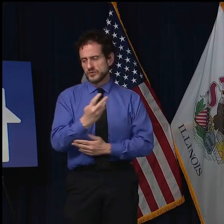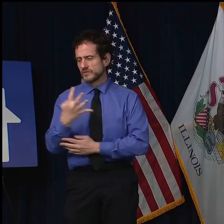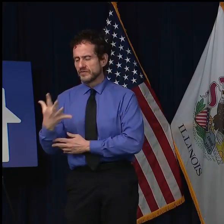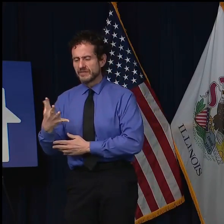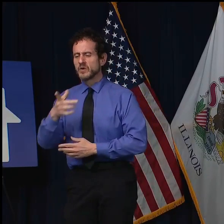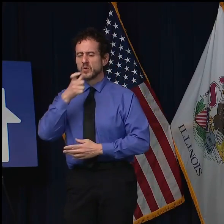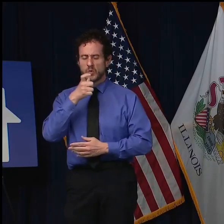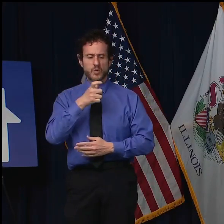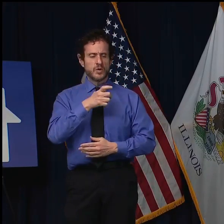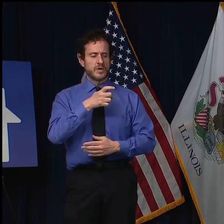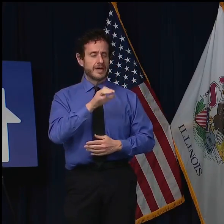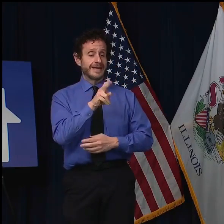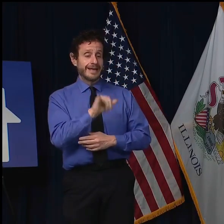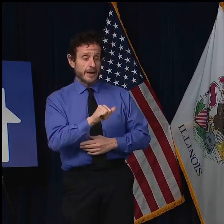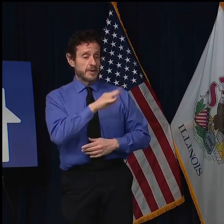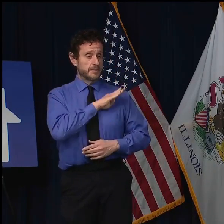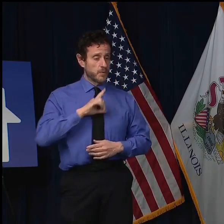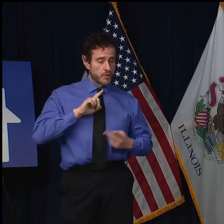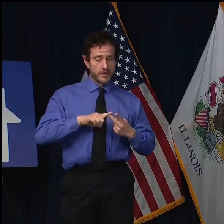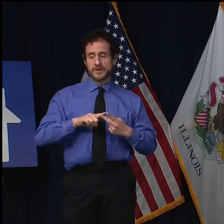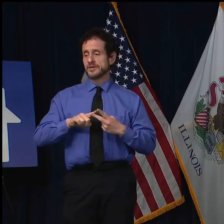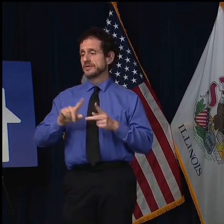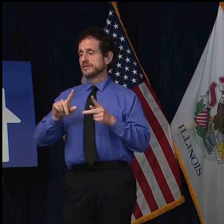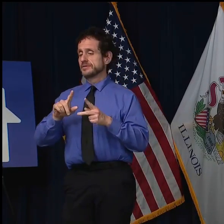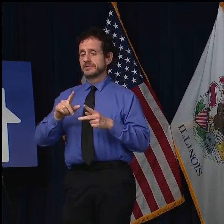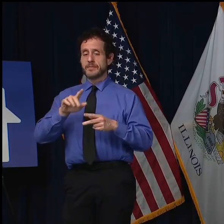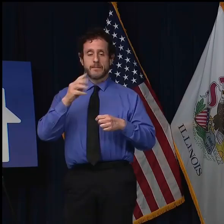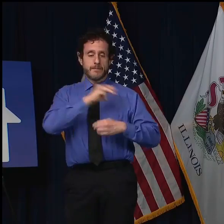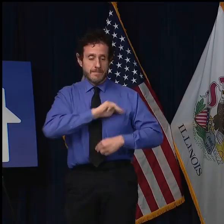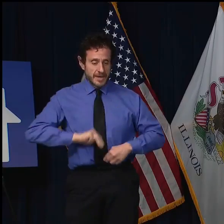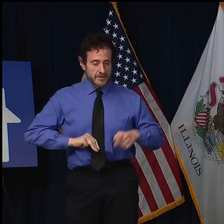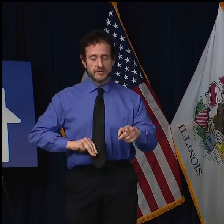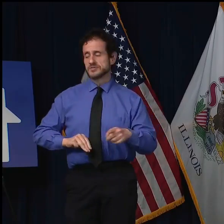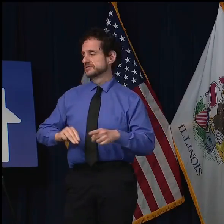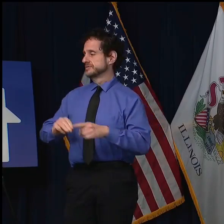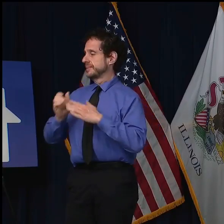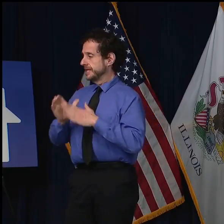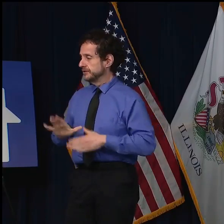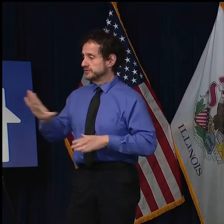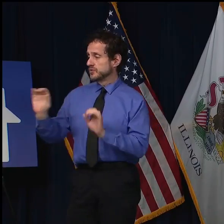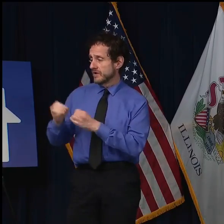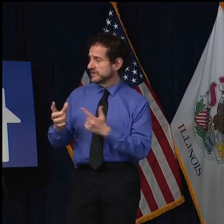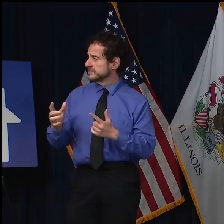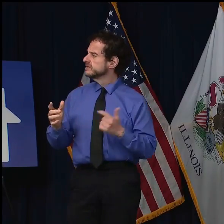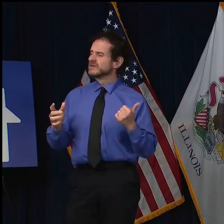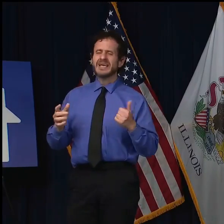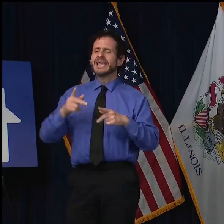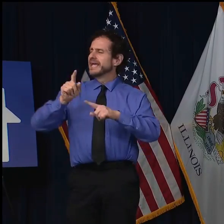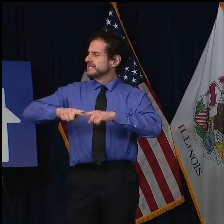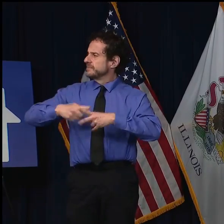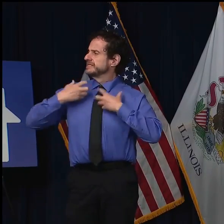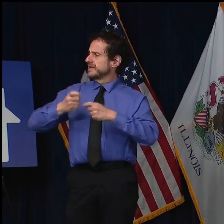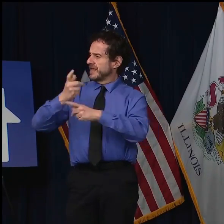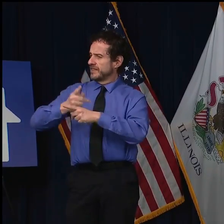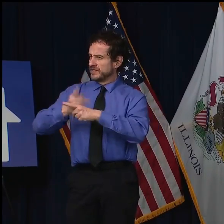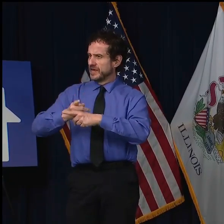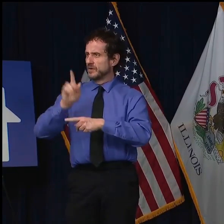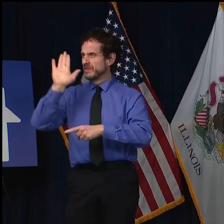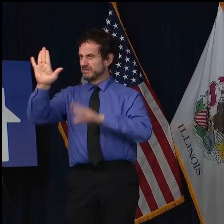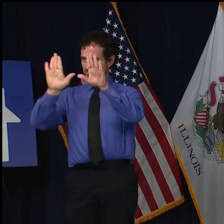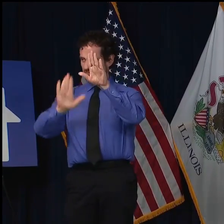mayors, teams of leaders, or your office? Actually, it's a healthcare determination. As you saw, each of the